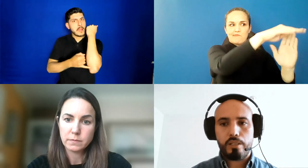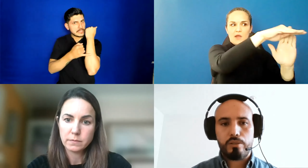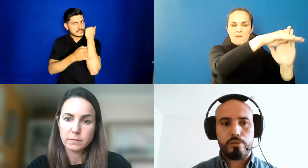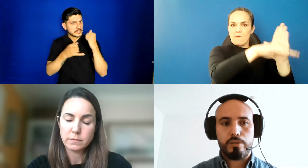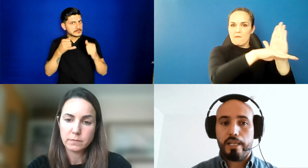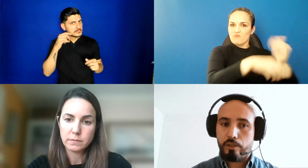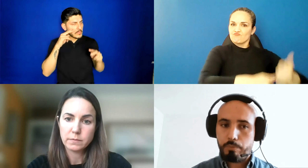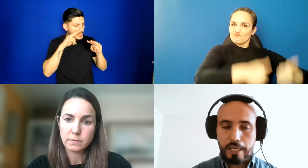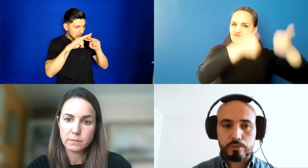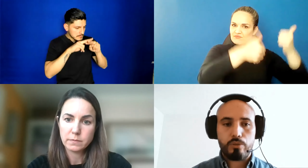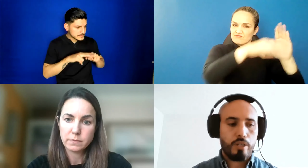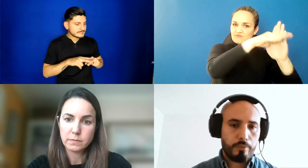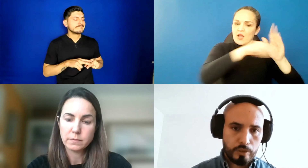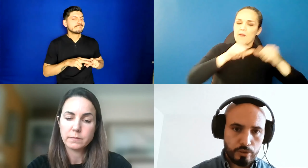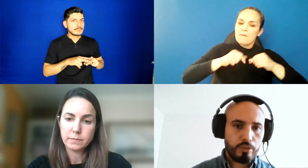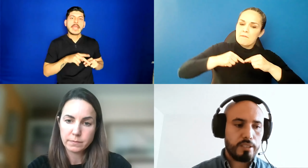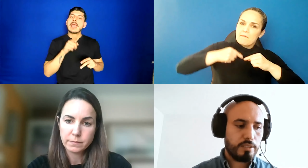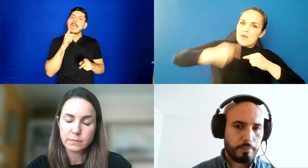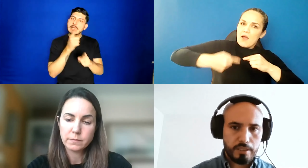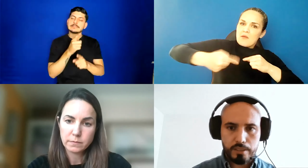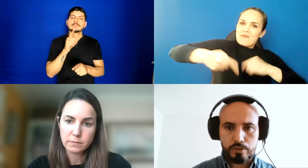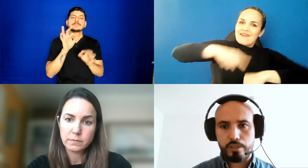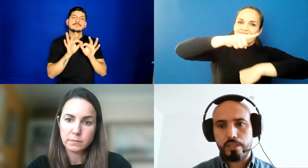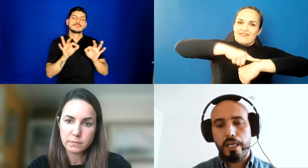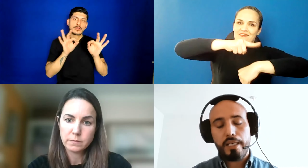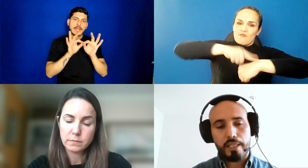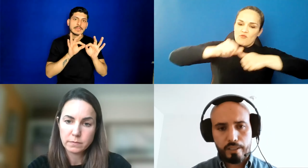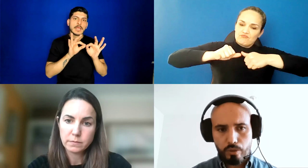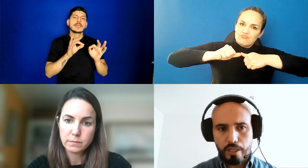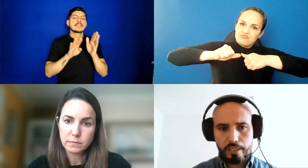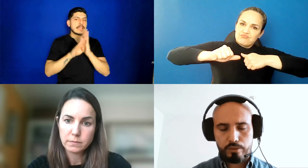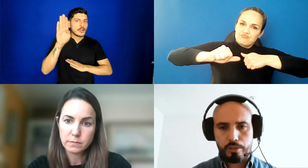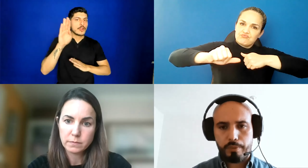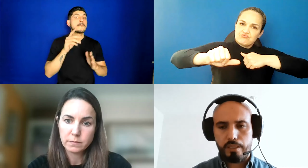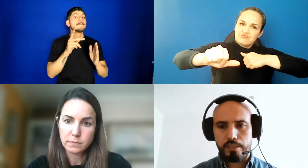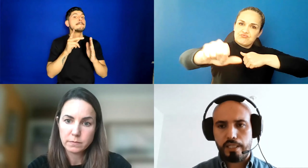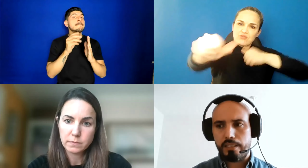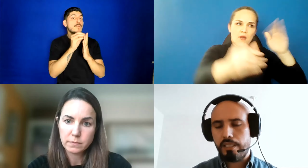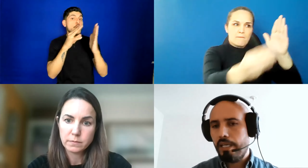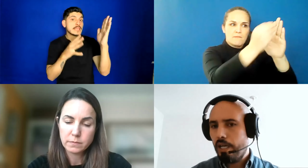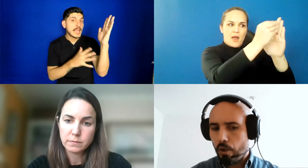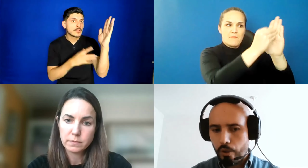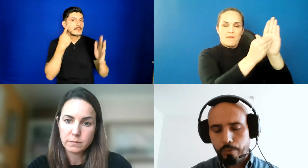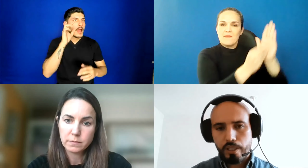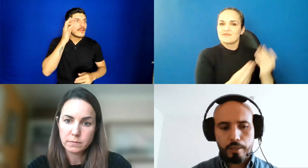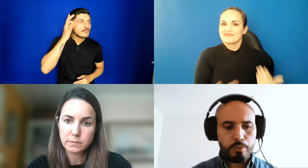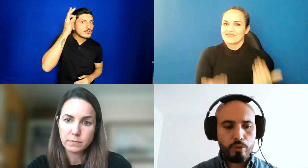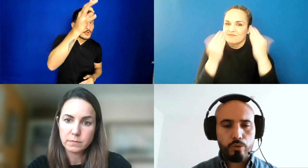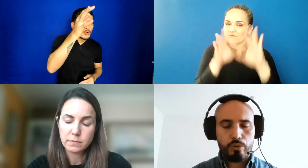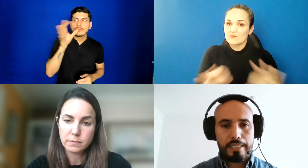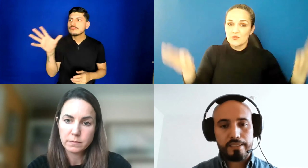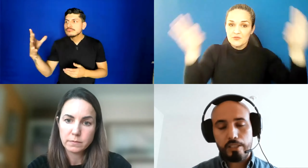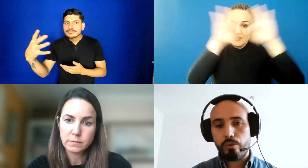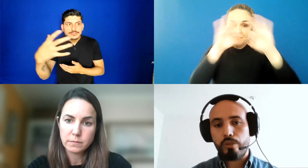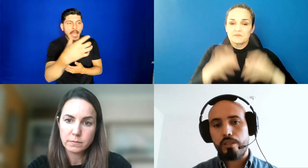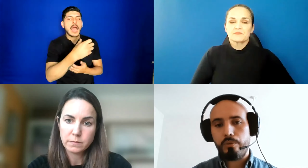and that we have, this is part of the importance of the development of these long-term